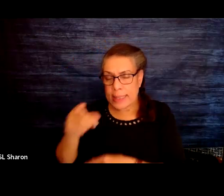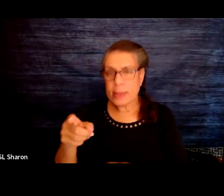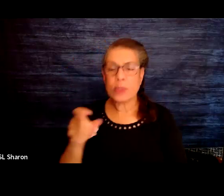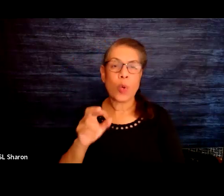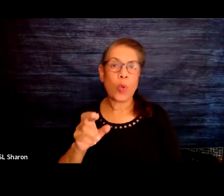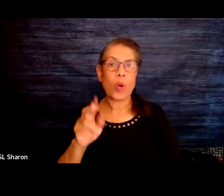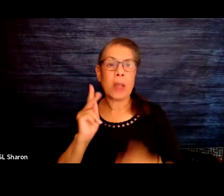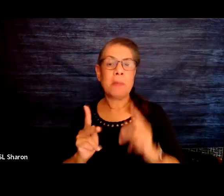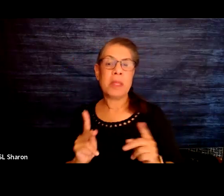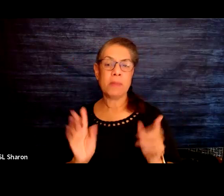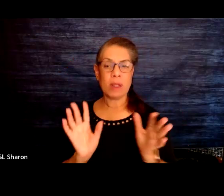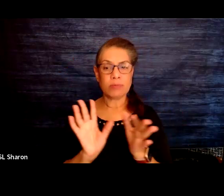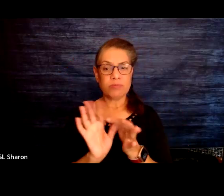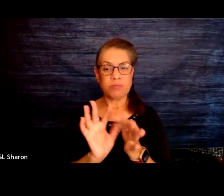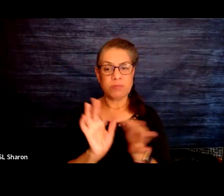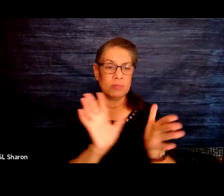people criticizing